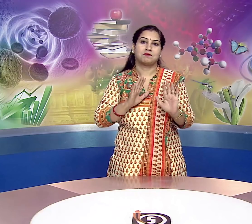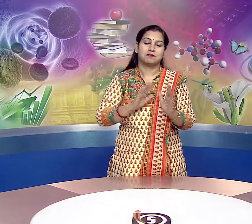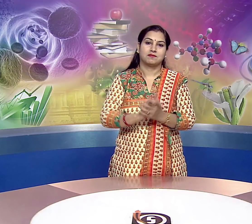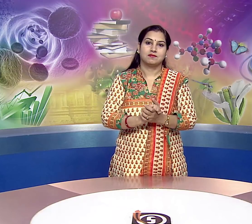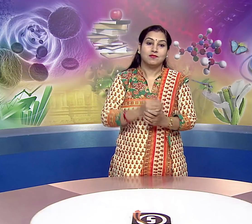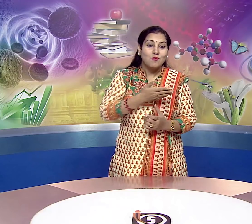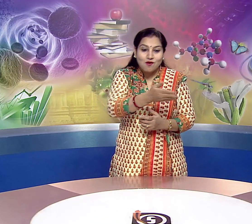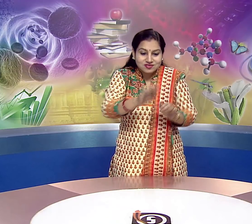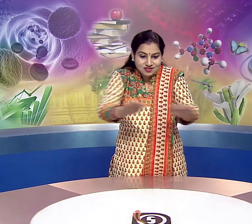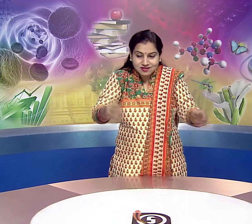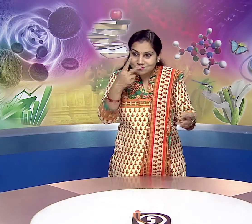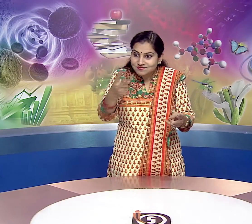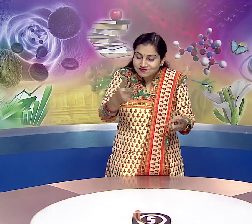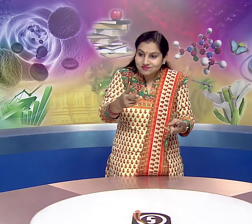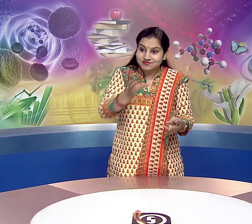amongst the children.